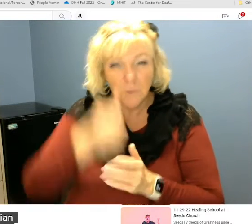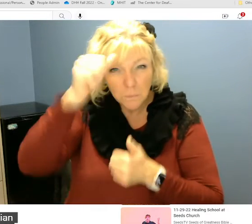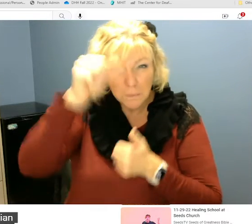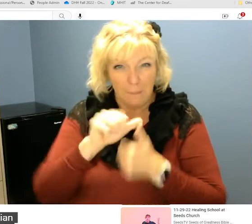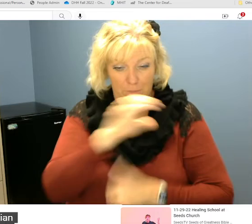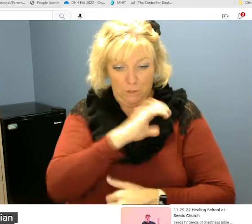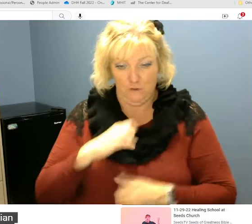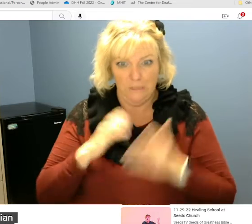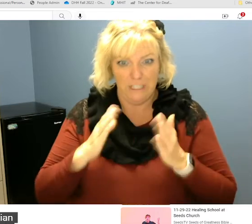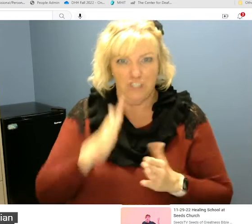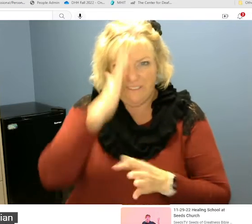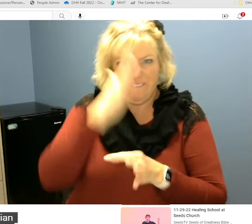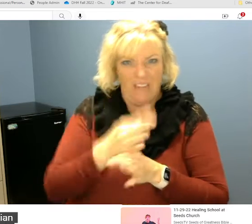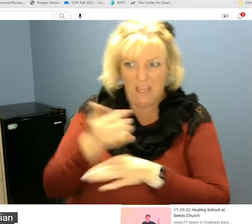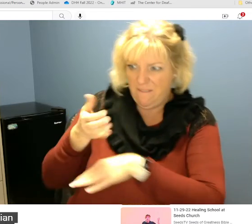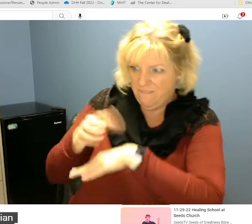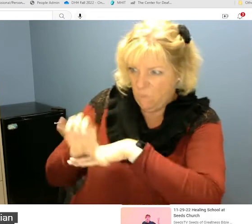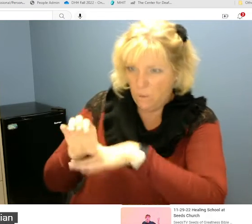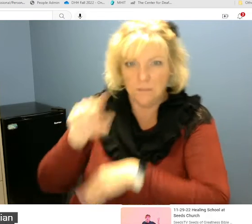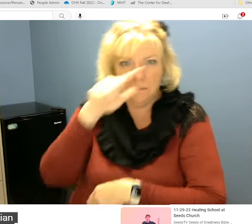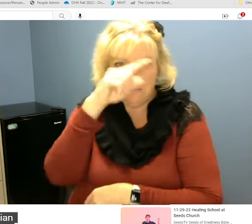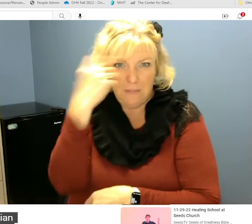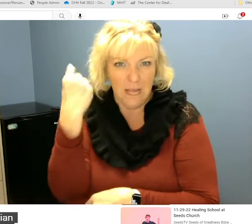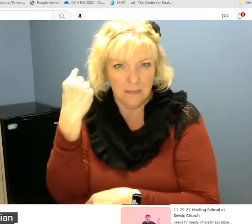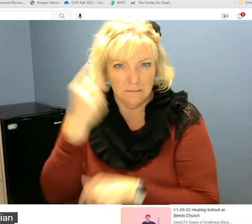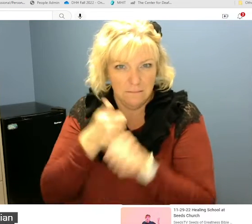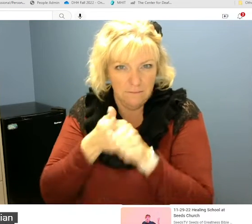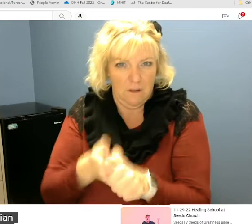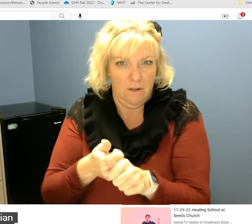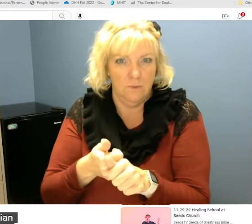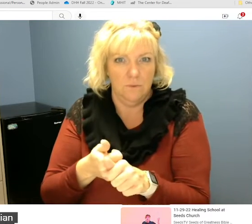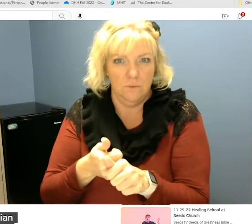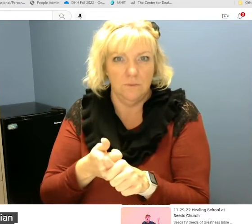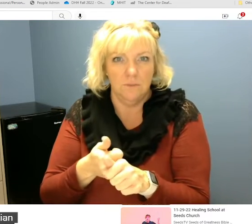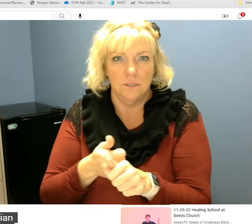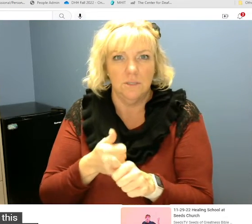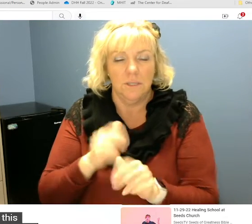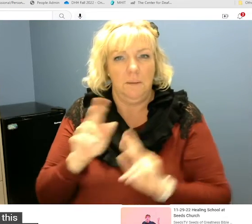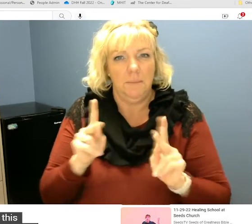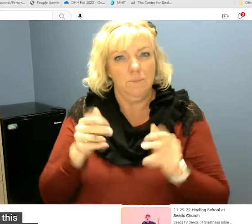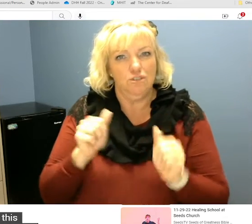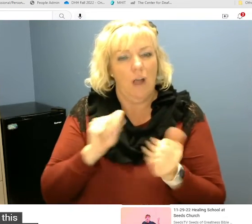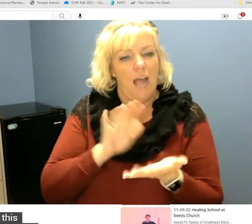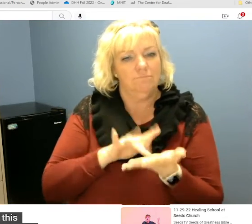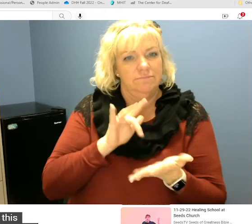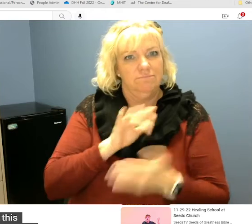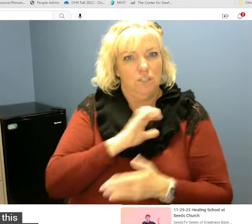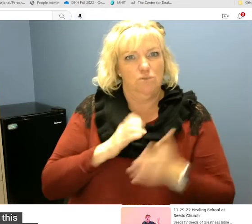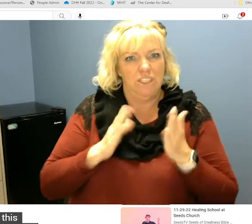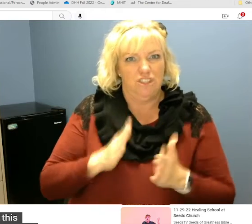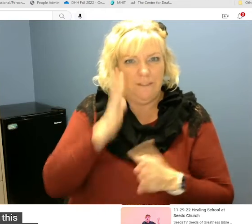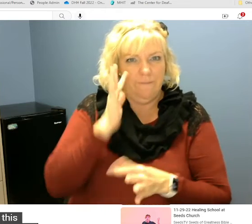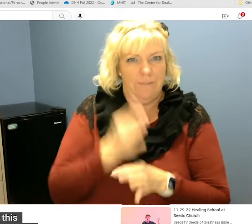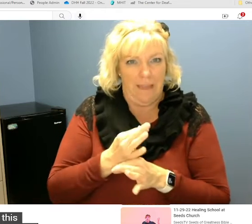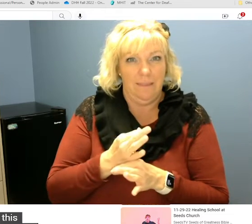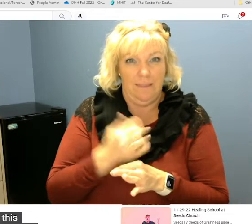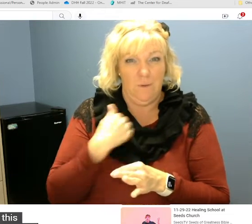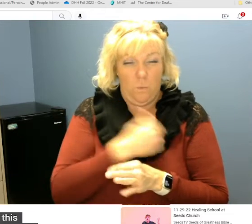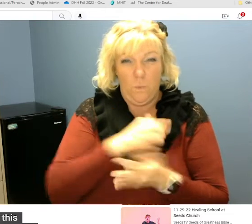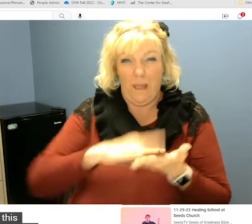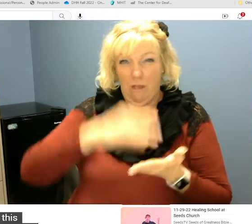was manipulated as a tool to manipulate slaves. Jacobs told us,